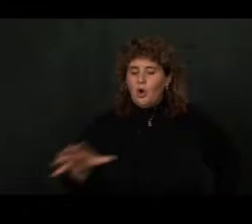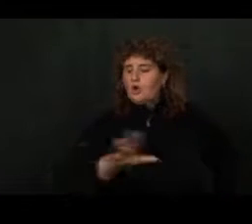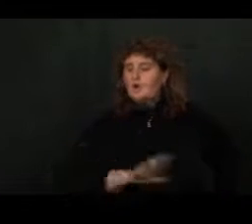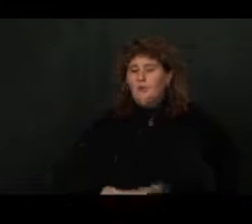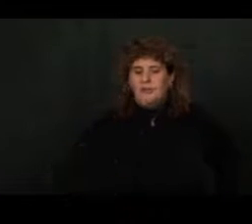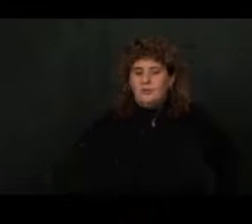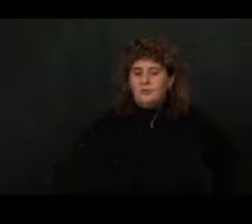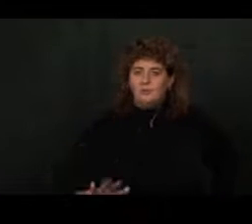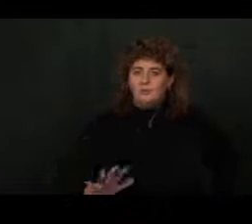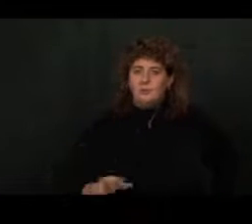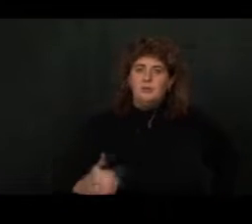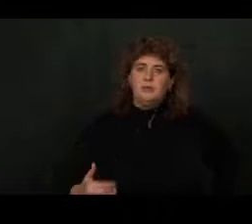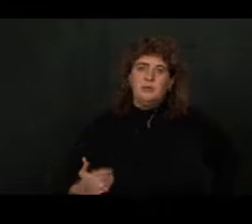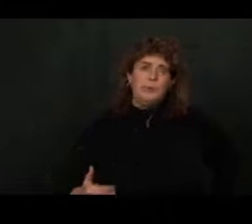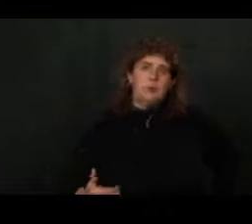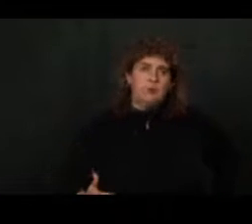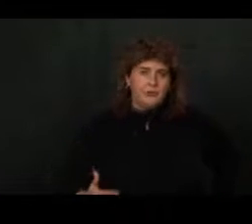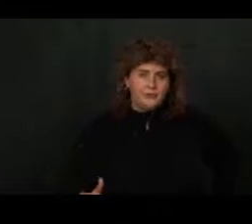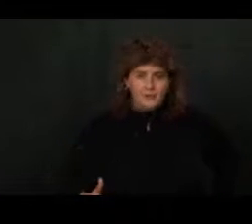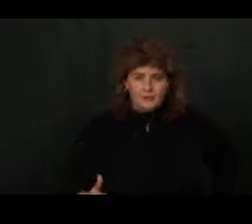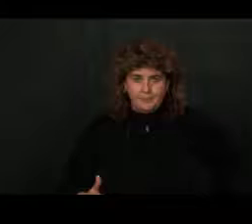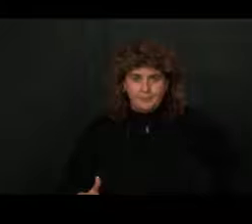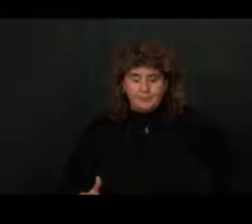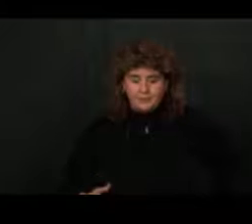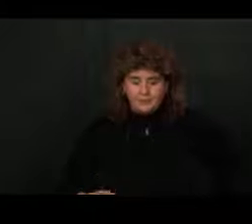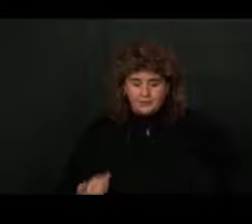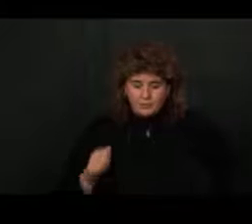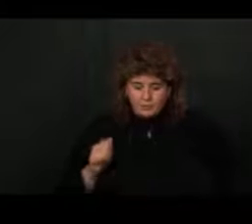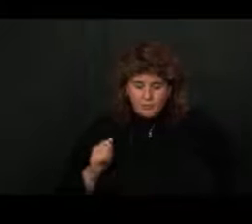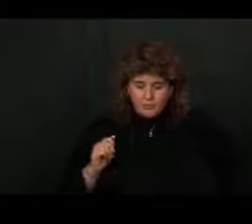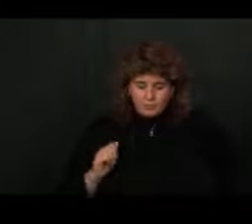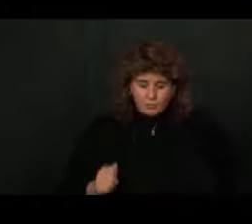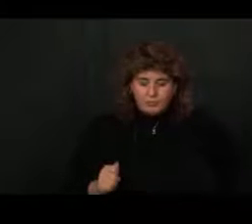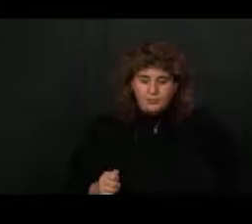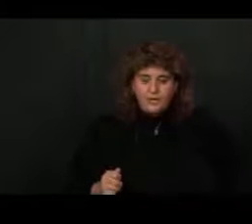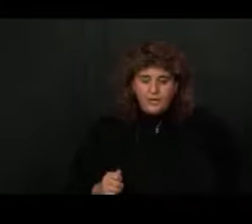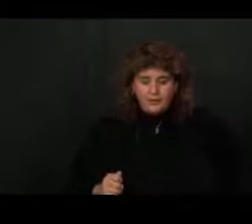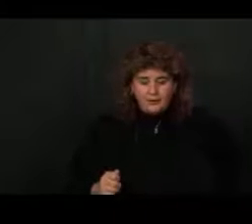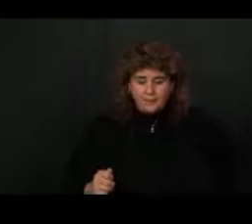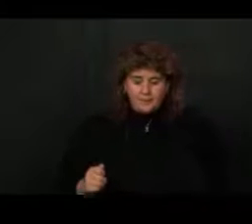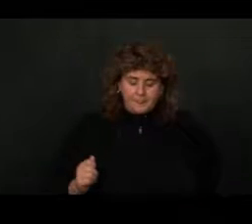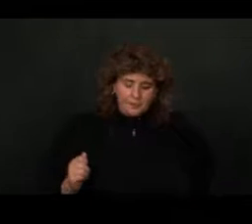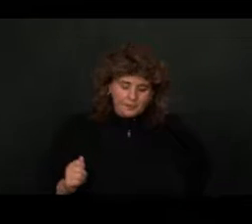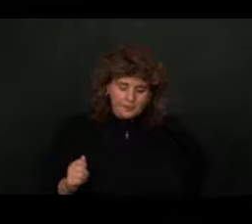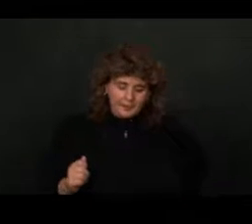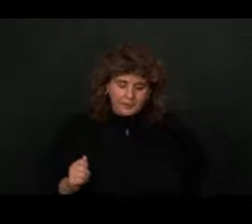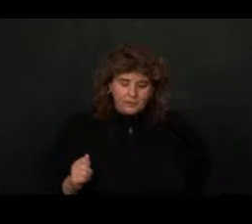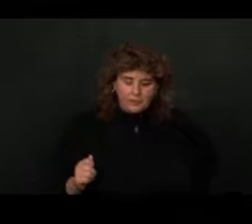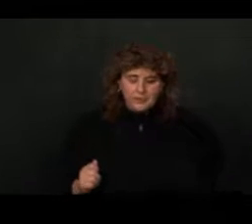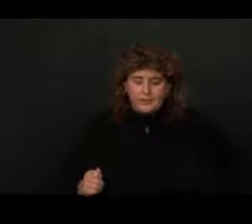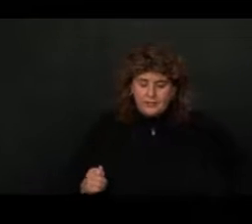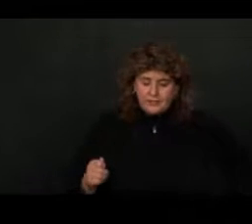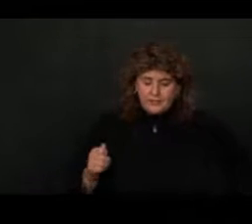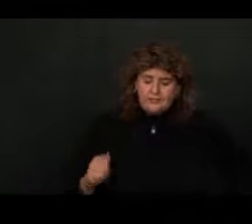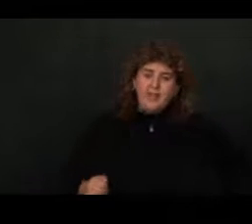of these is going to be an important culture medium. All right? So remember blood agar. Now,